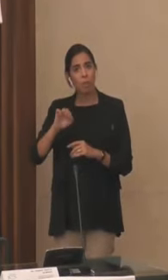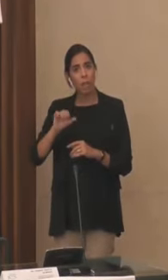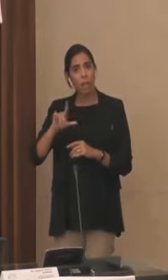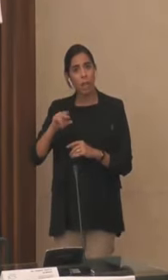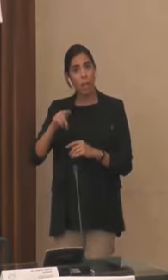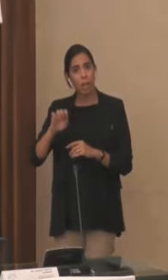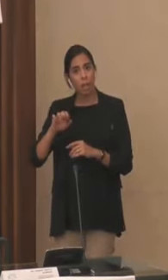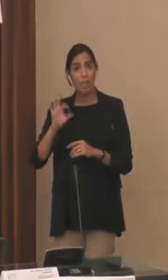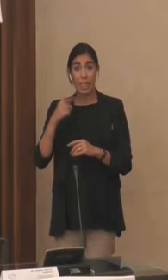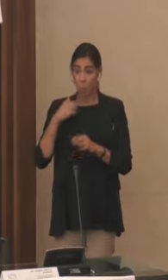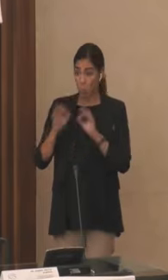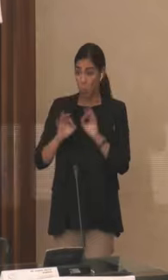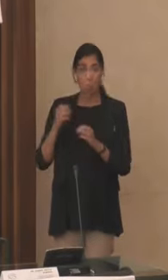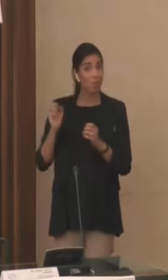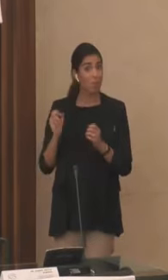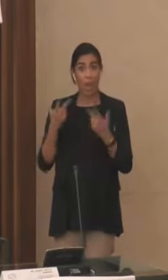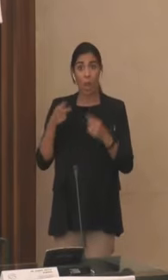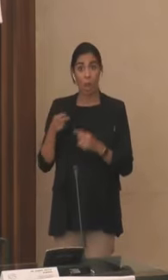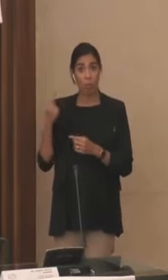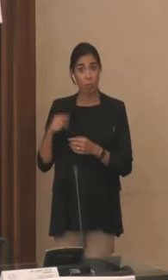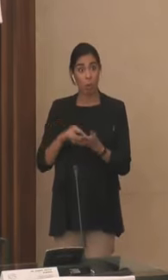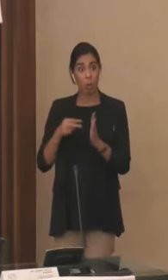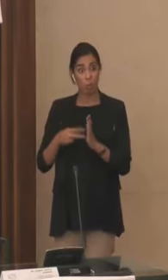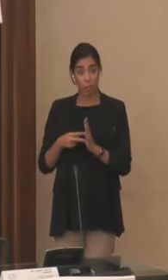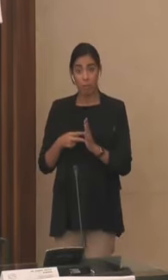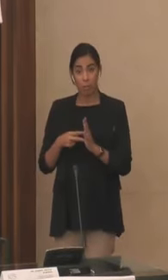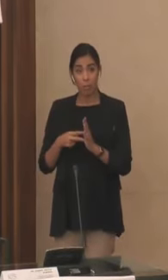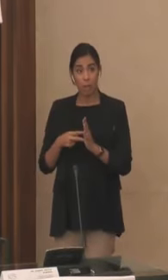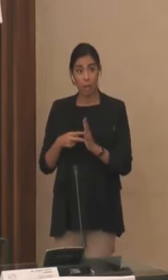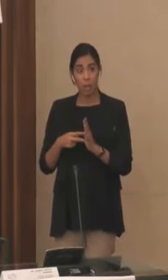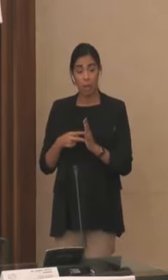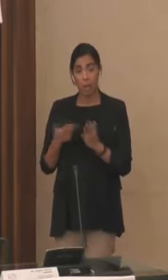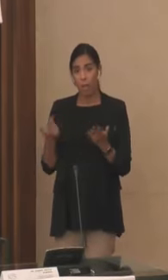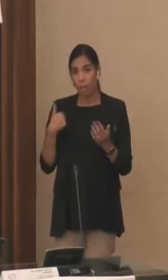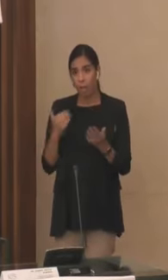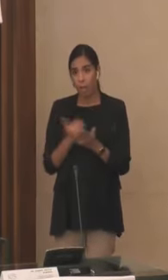fastly, I avoid the death. Well, next.